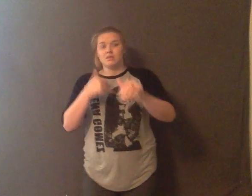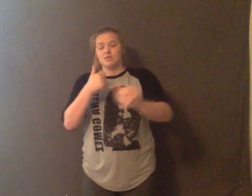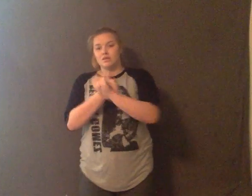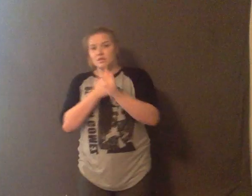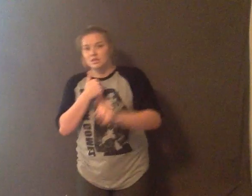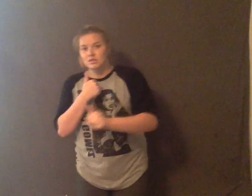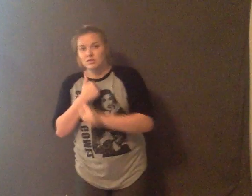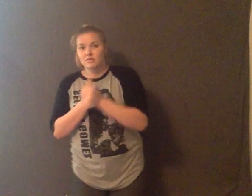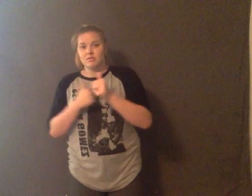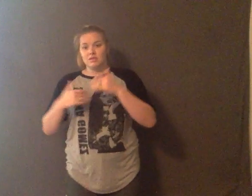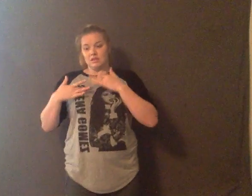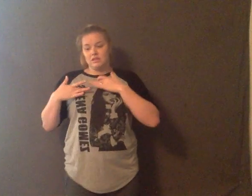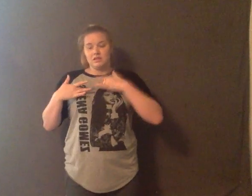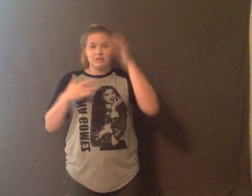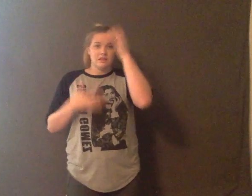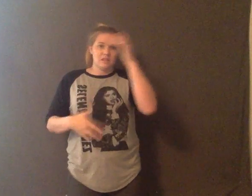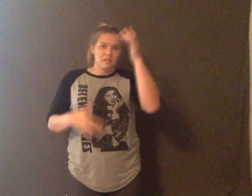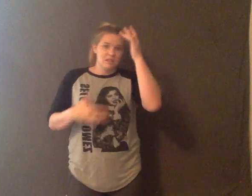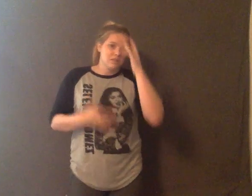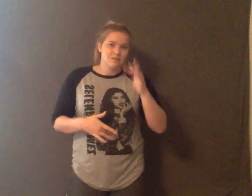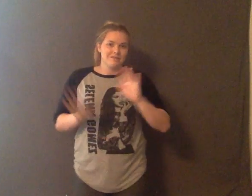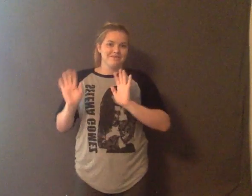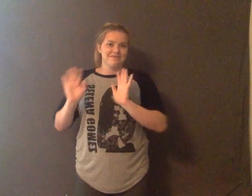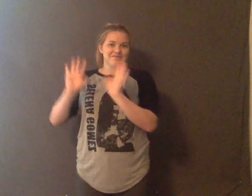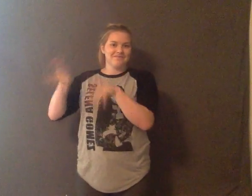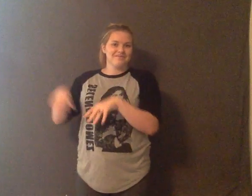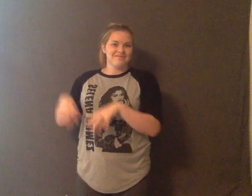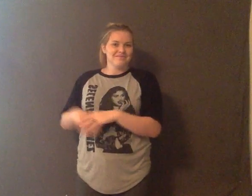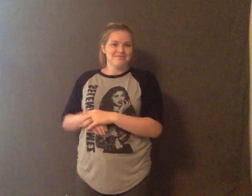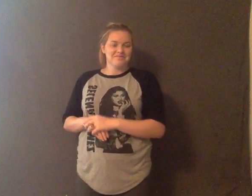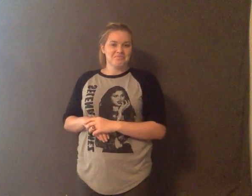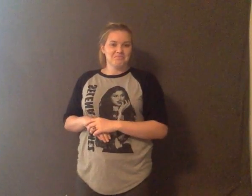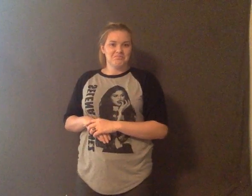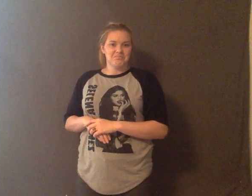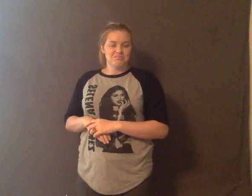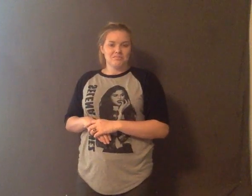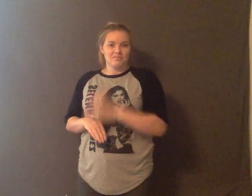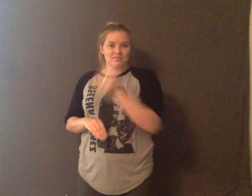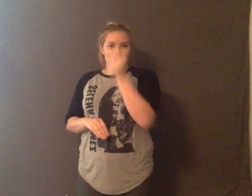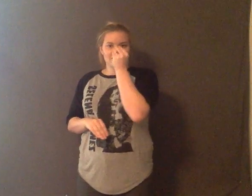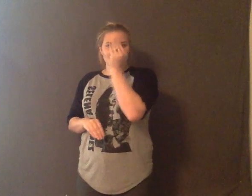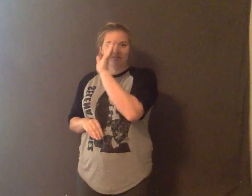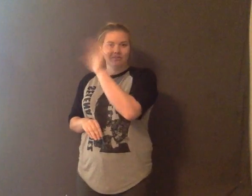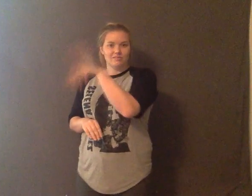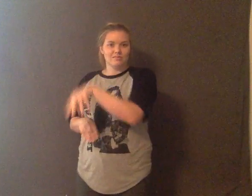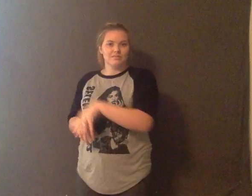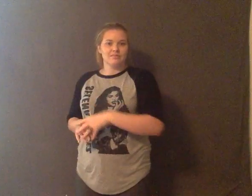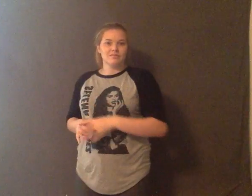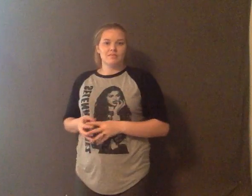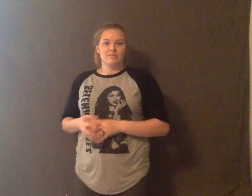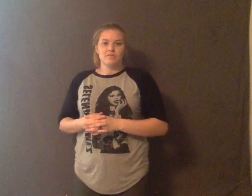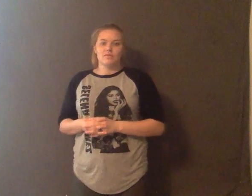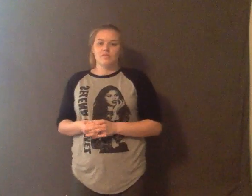other externalities, as economists call them, that their products cause. You know, then there's the whole